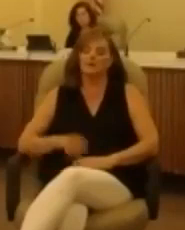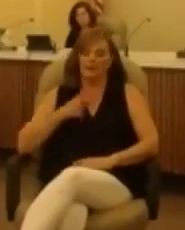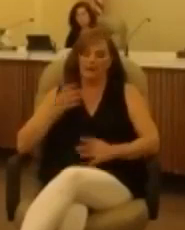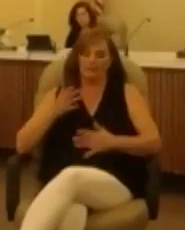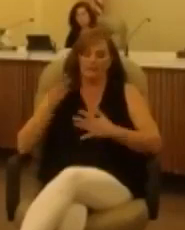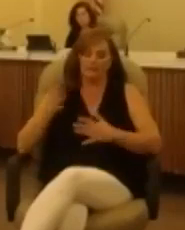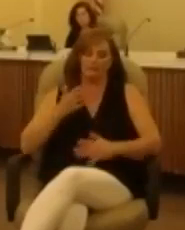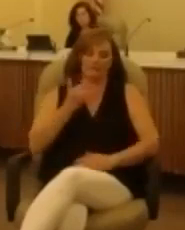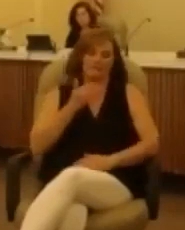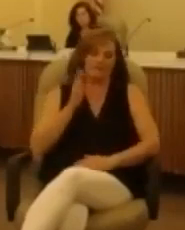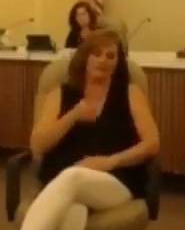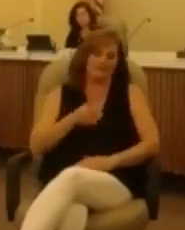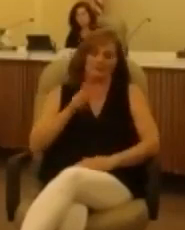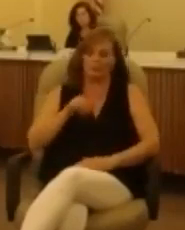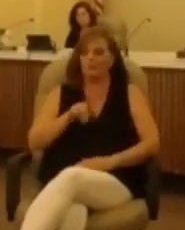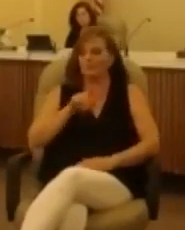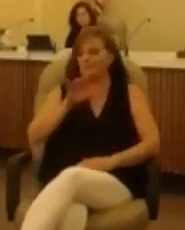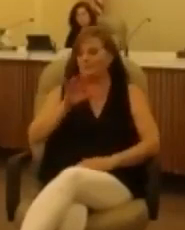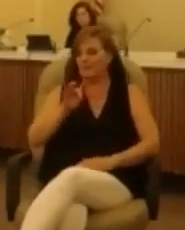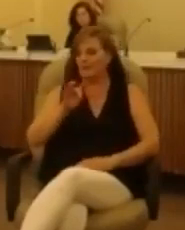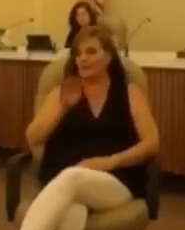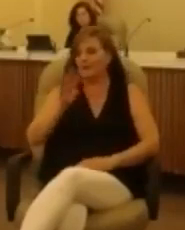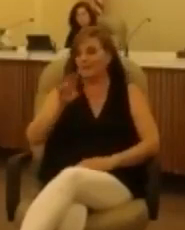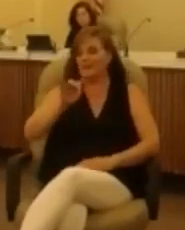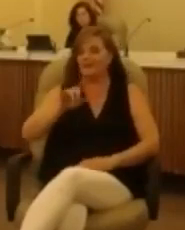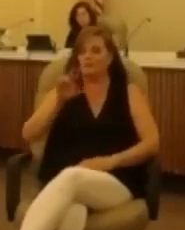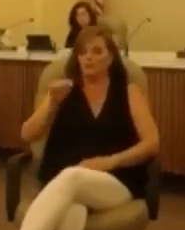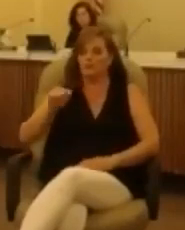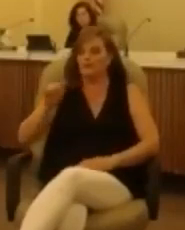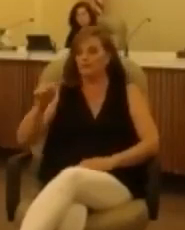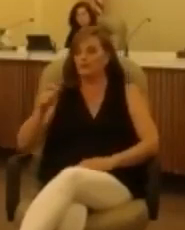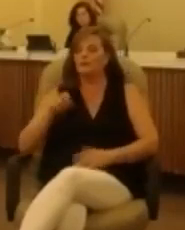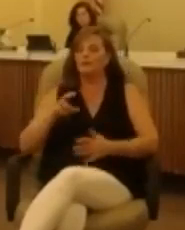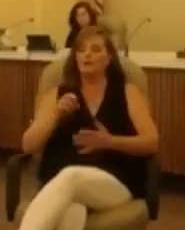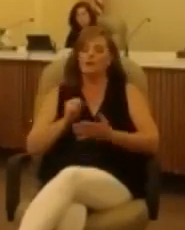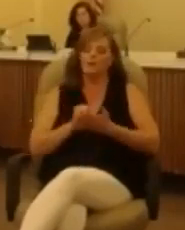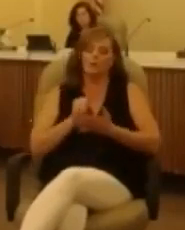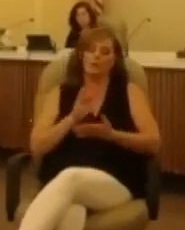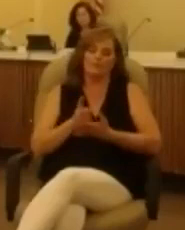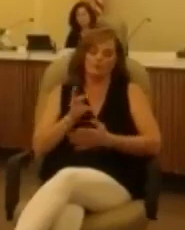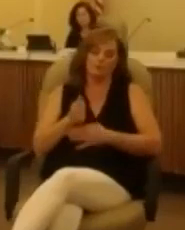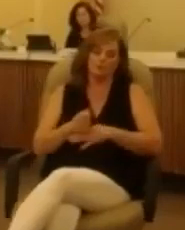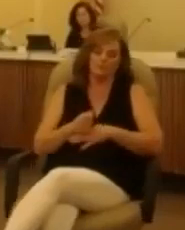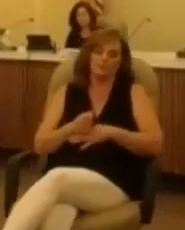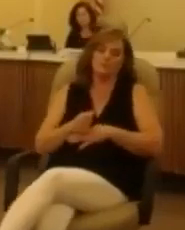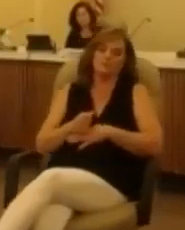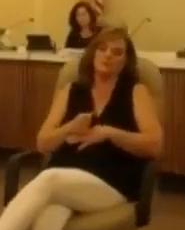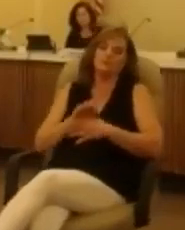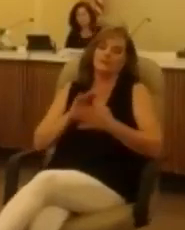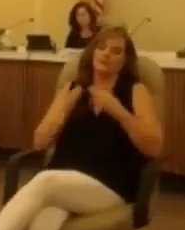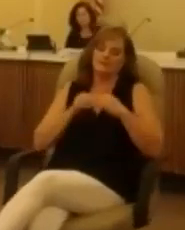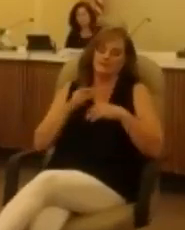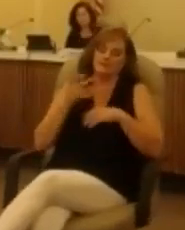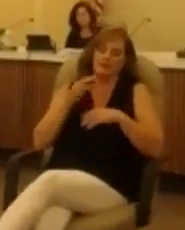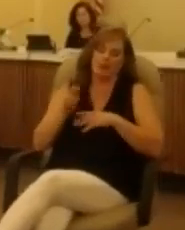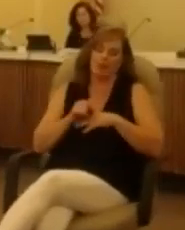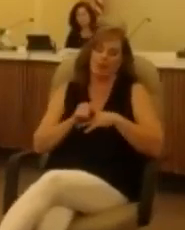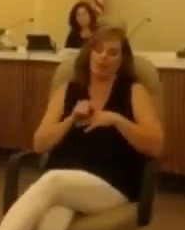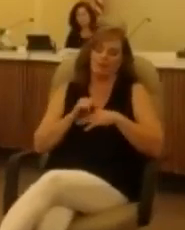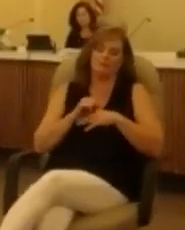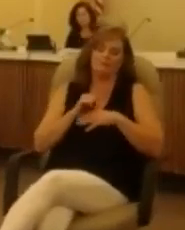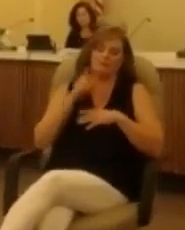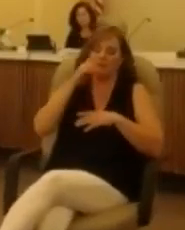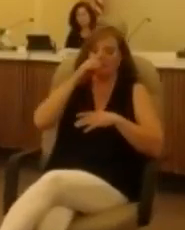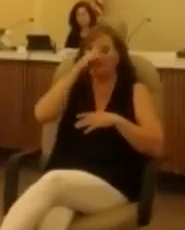resolution 15-178, 2020 to authorize town hall summer hours. Second.